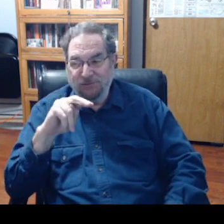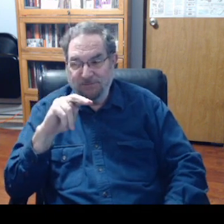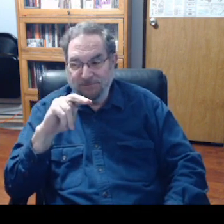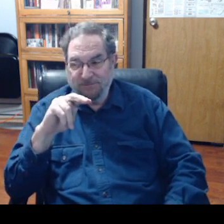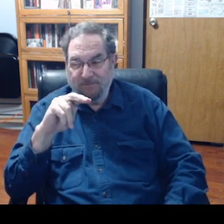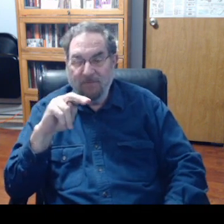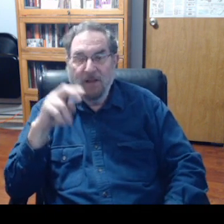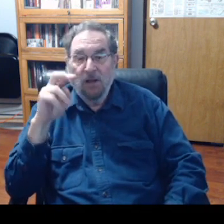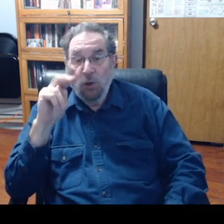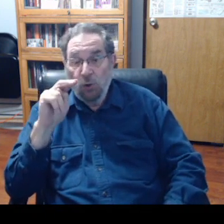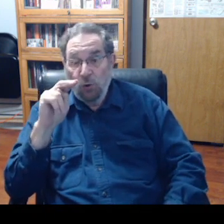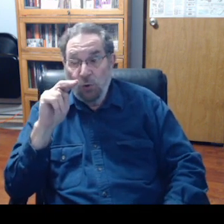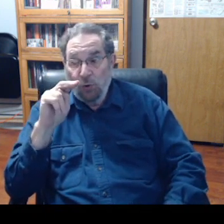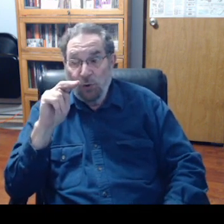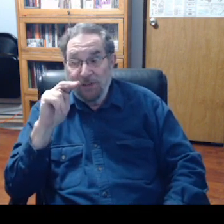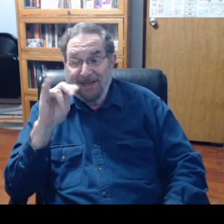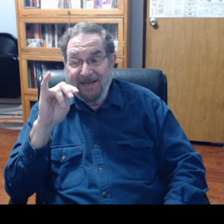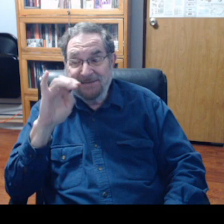Sanctification.